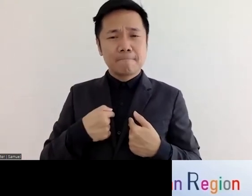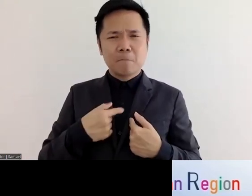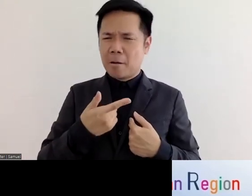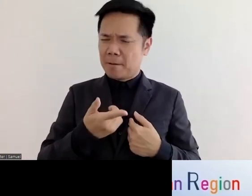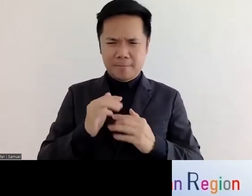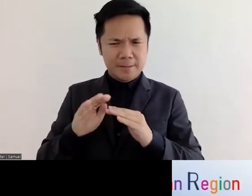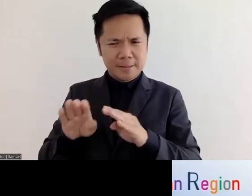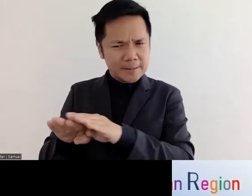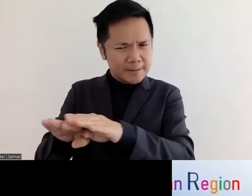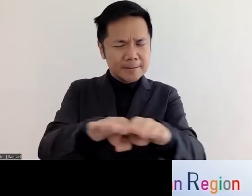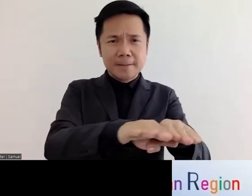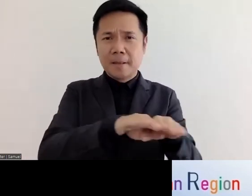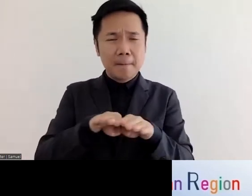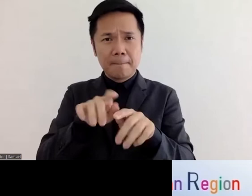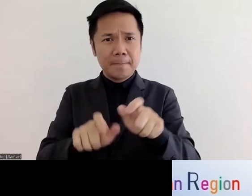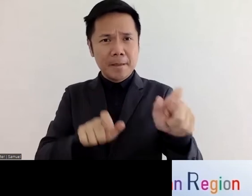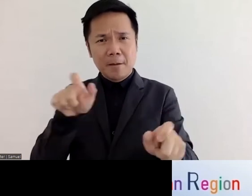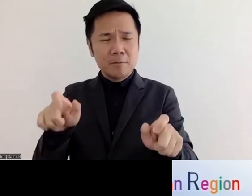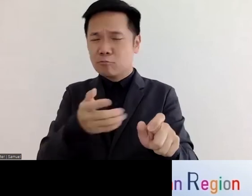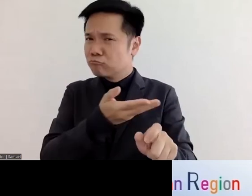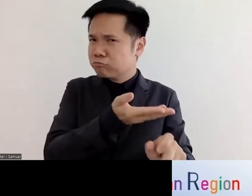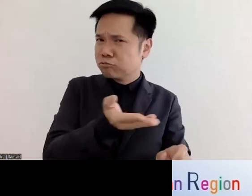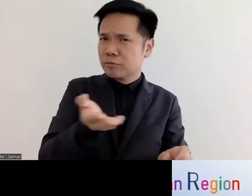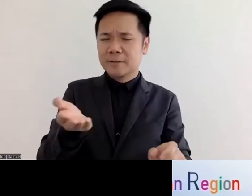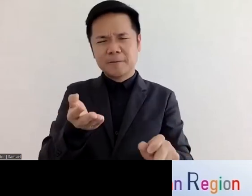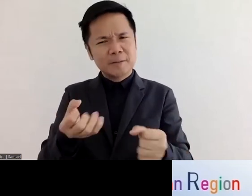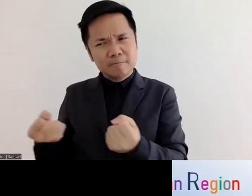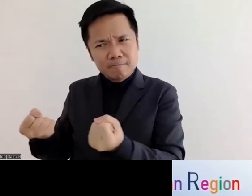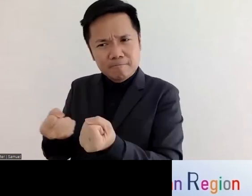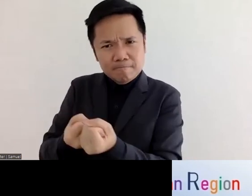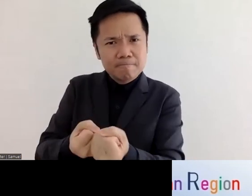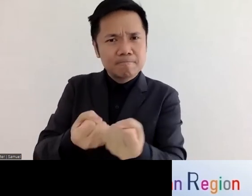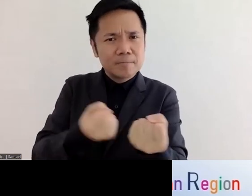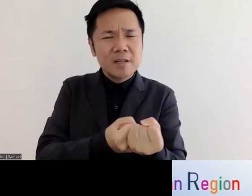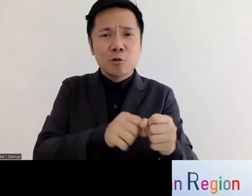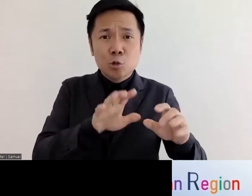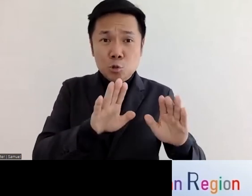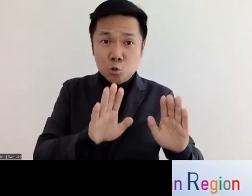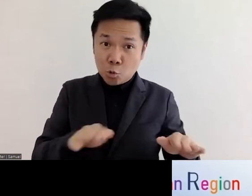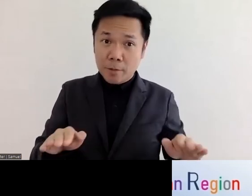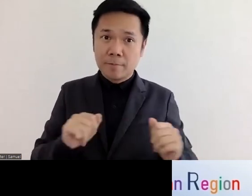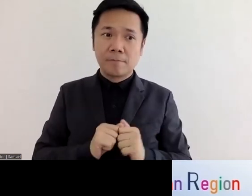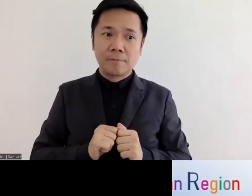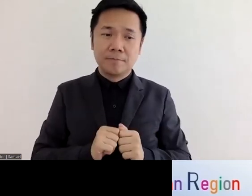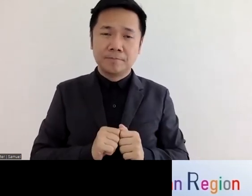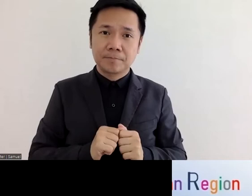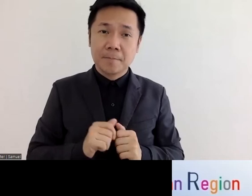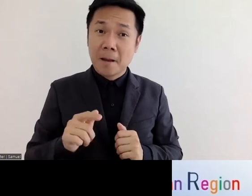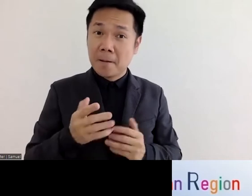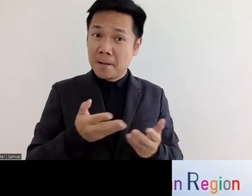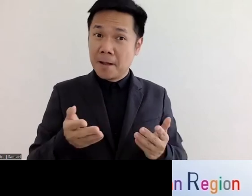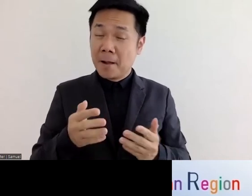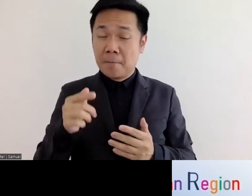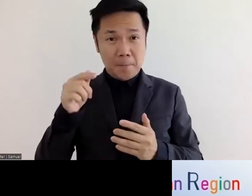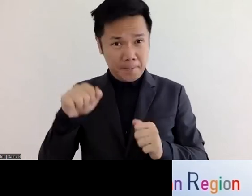people, government, to support young children. If